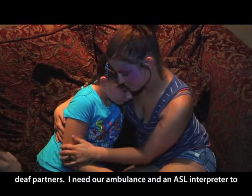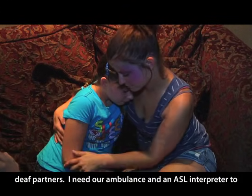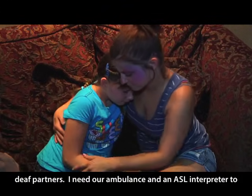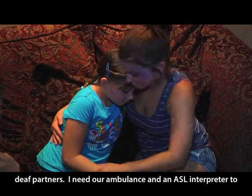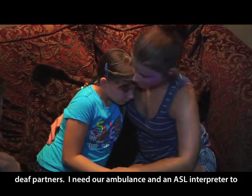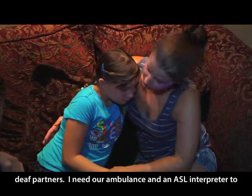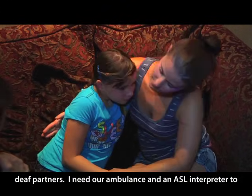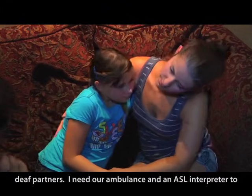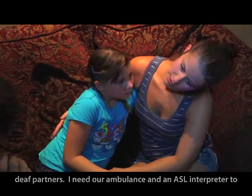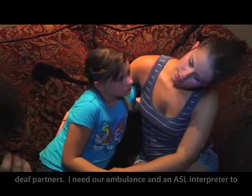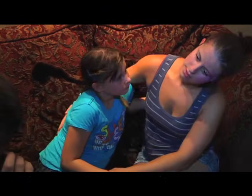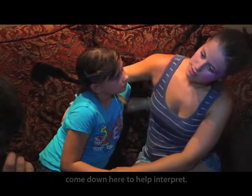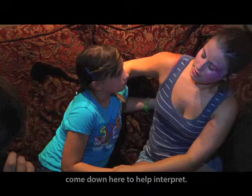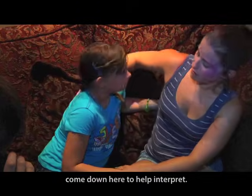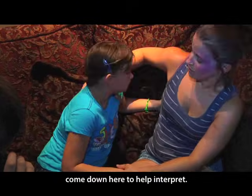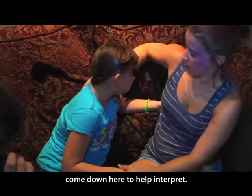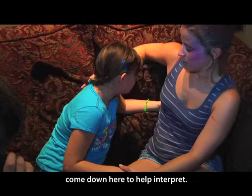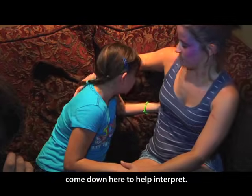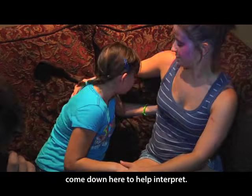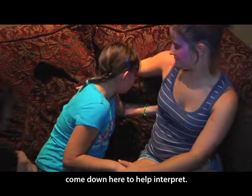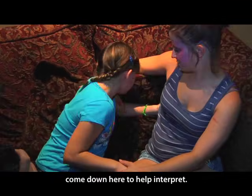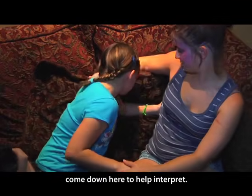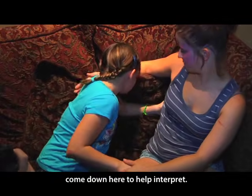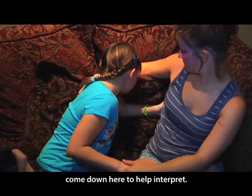and an ASL interpreter to come down here to help interpret.